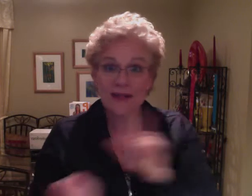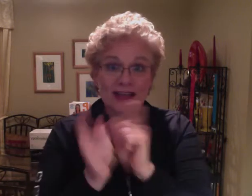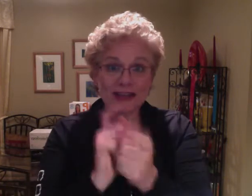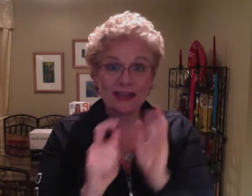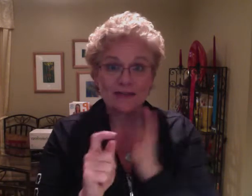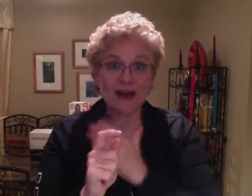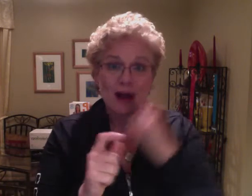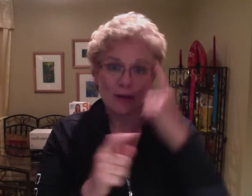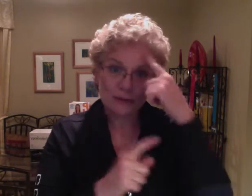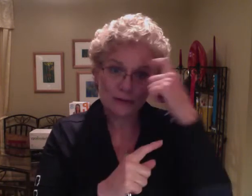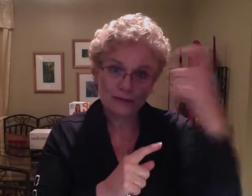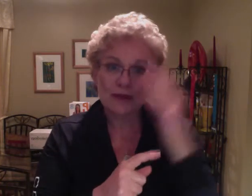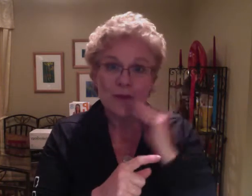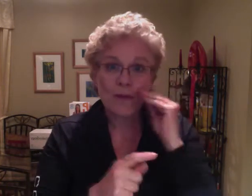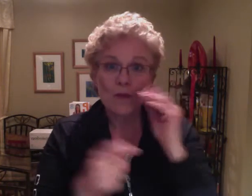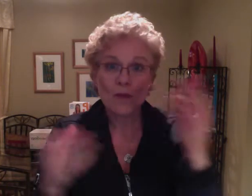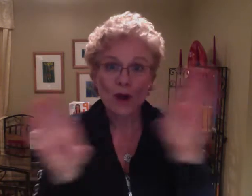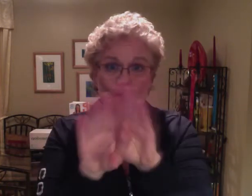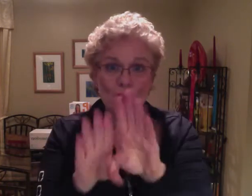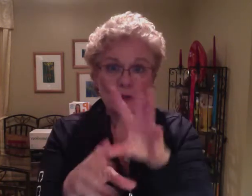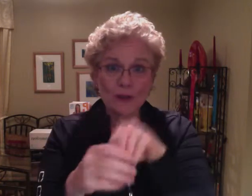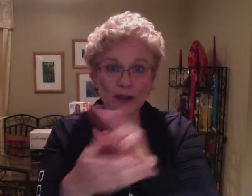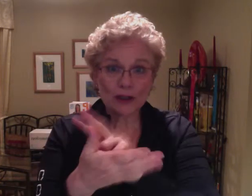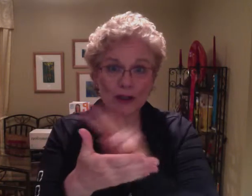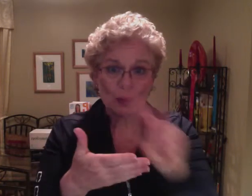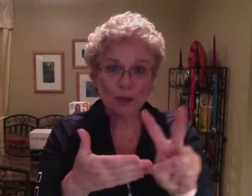closing within 2 weeks of our dream home, and not that that's